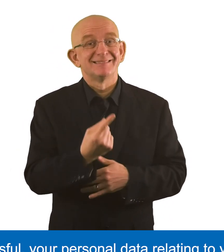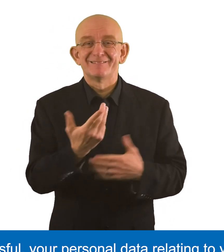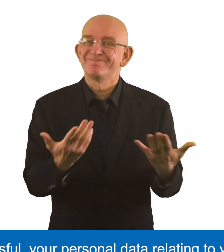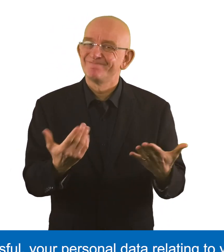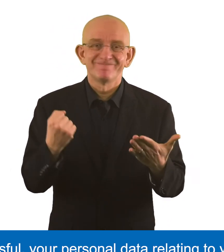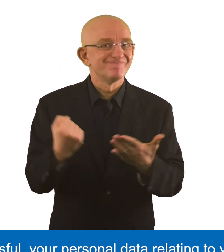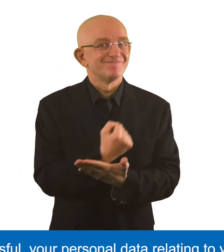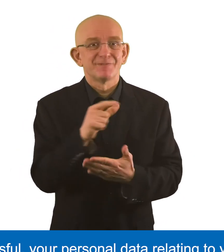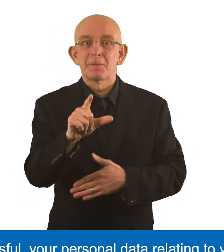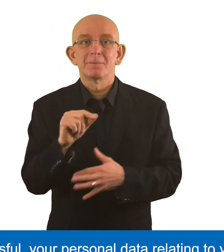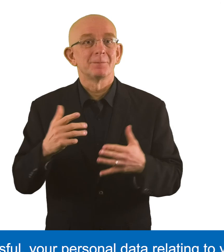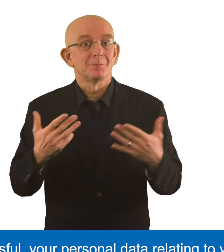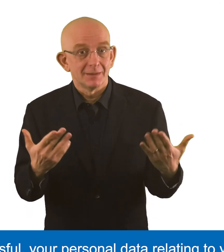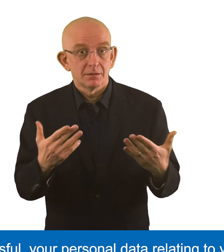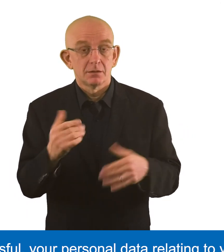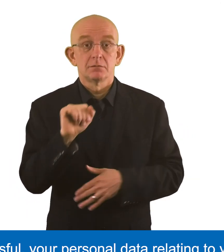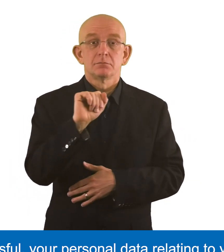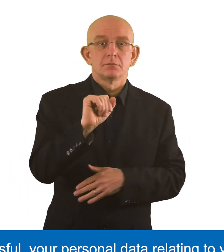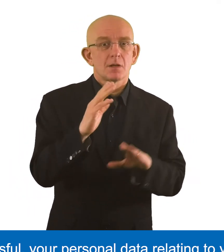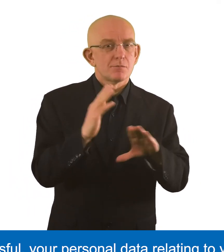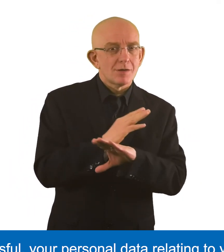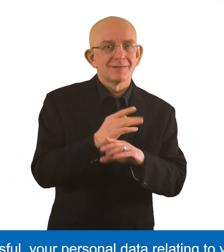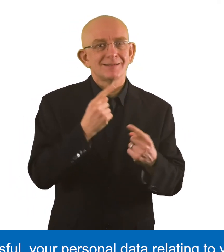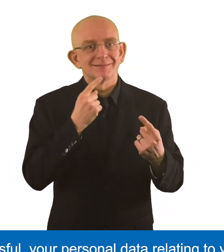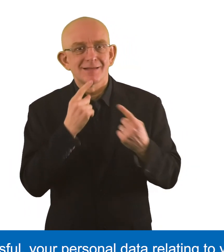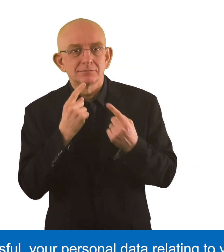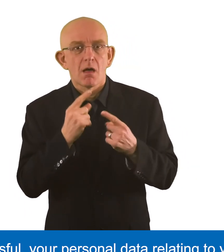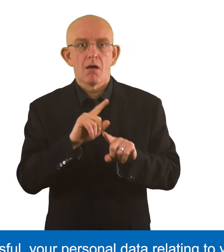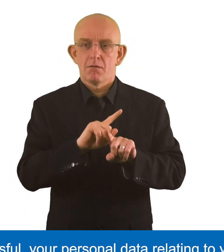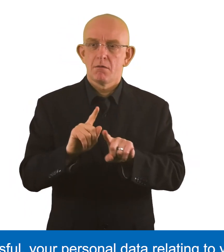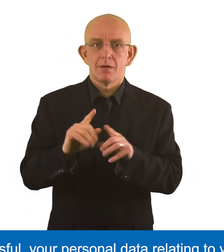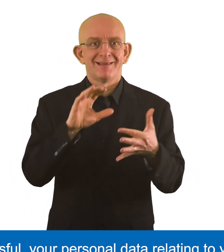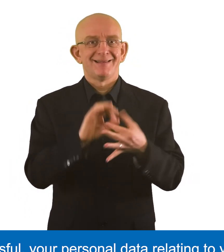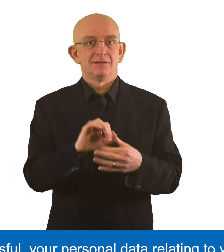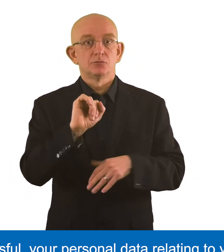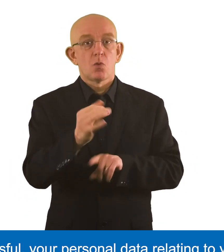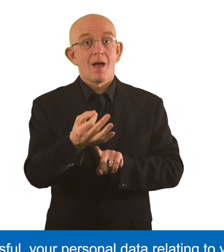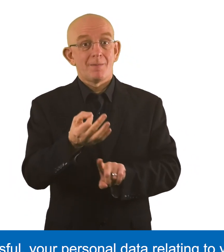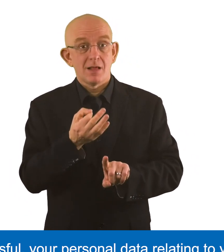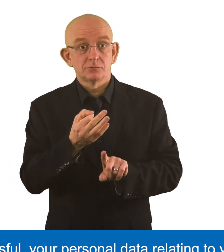If you are unsuccessful, your personal data relating to your application will be destroyed after 12